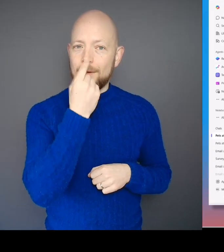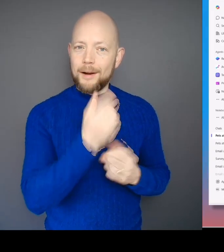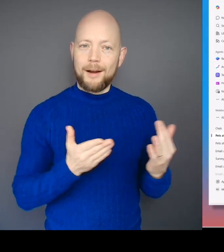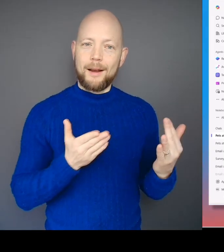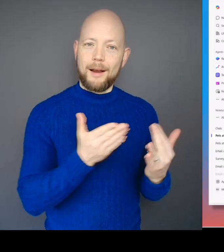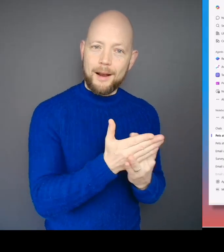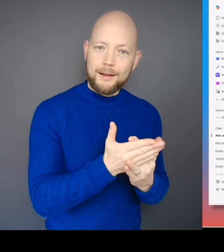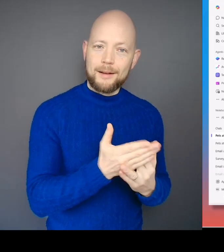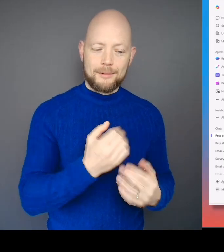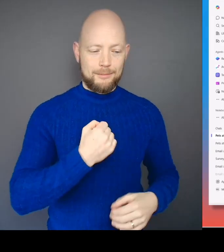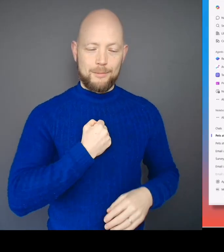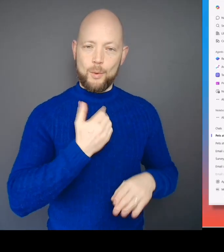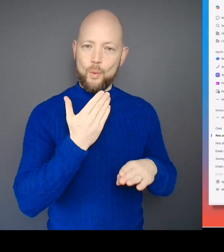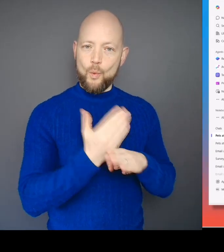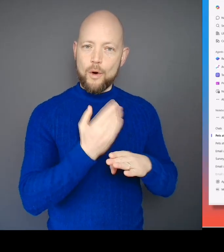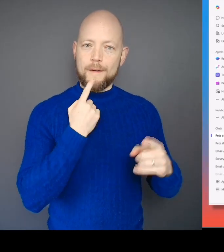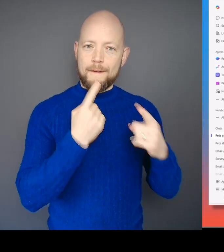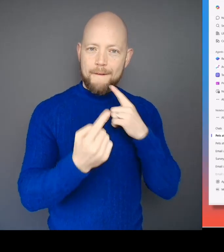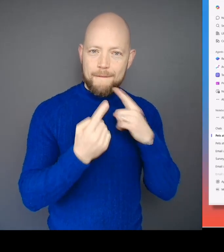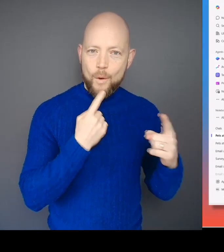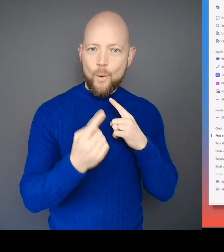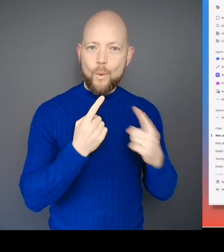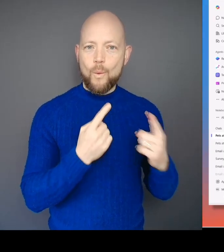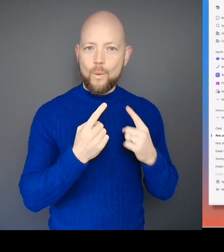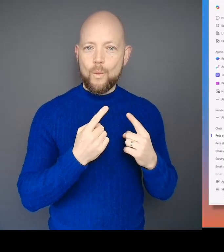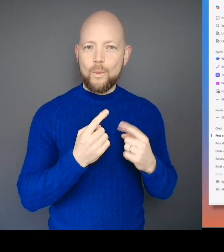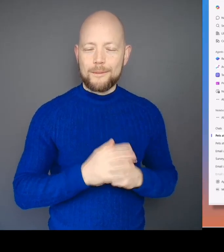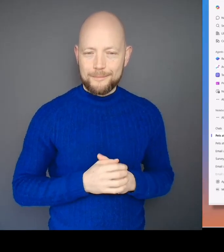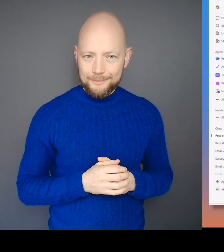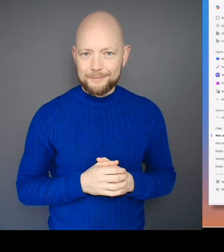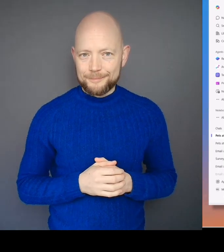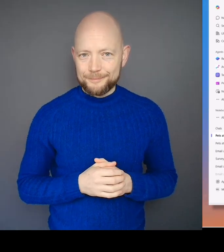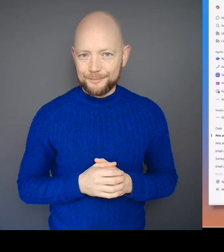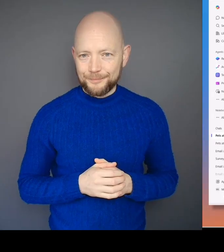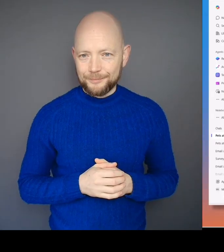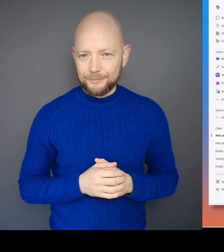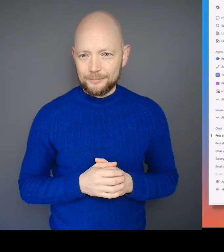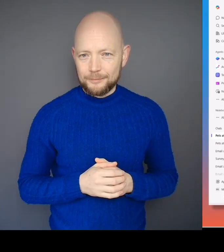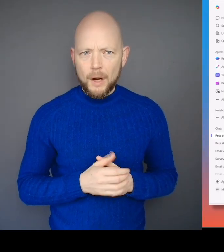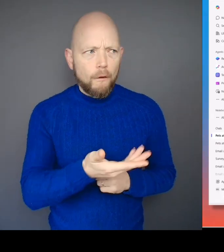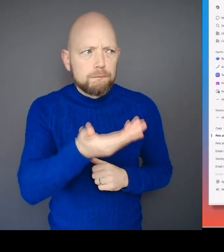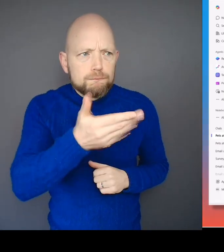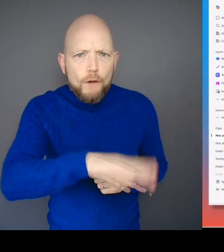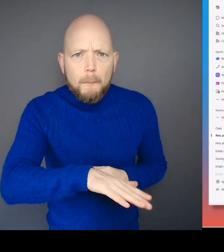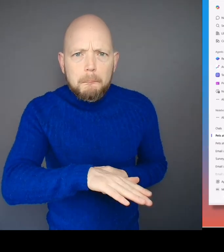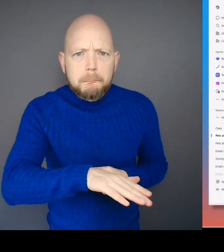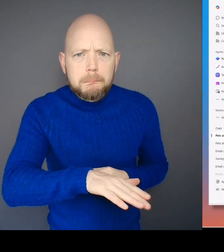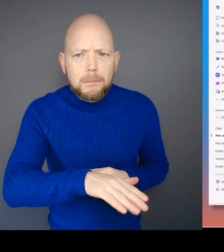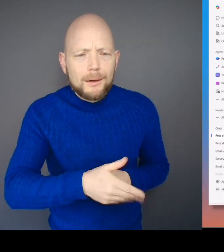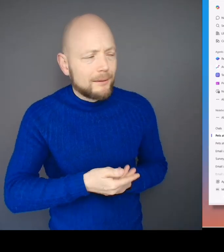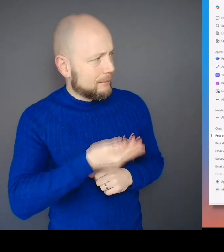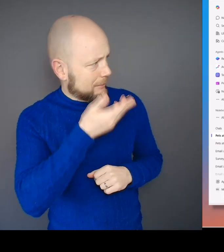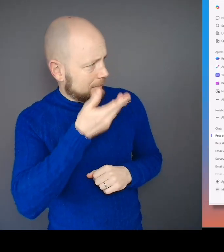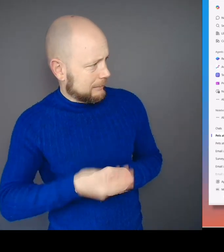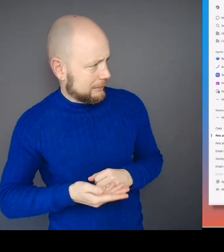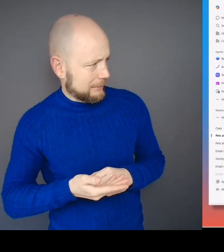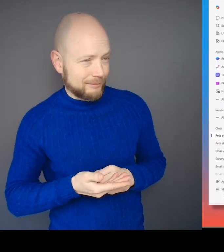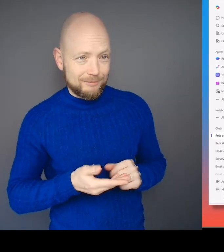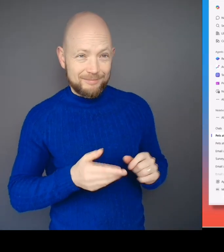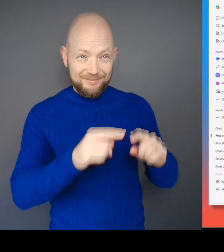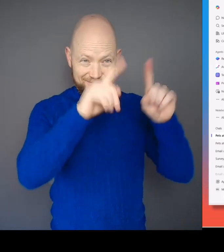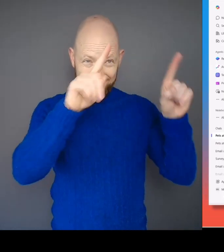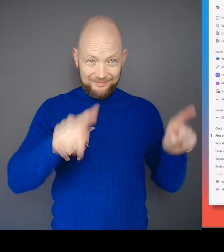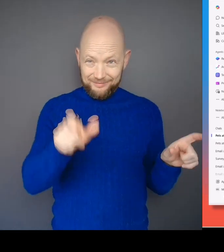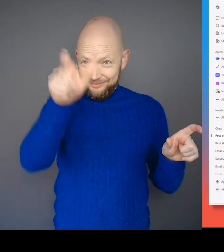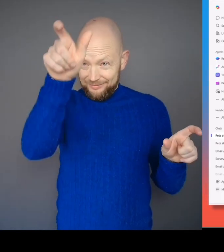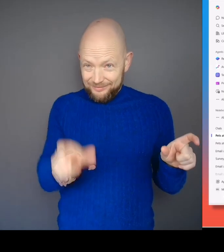to draw on all of that context of my work. And there we have it. Now, this is going to show me the sources, and you'll see we've got a whole lot